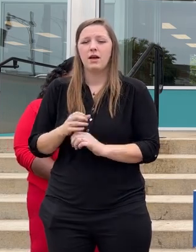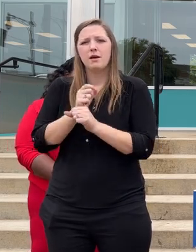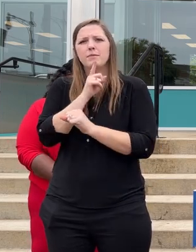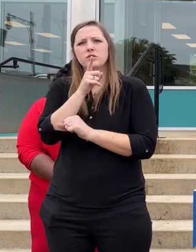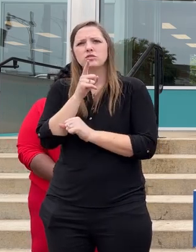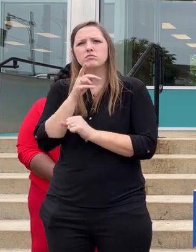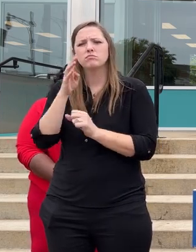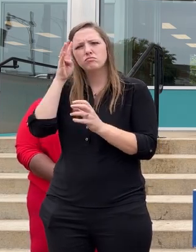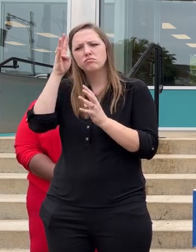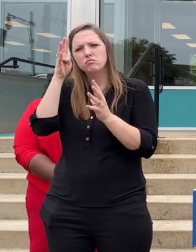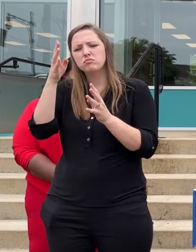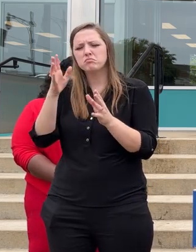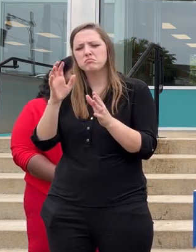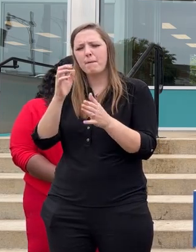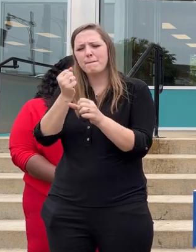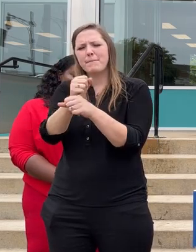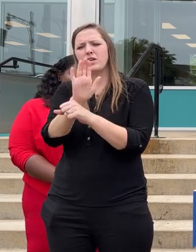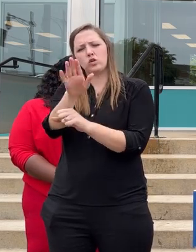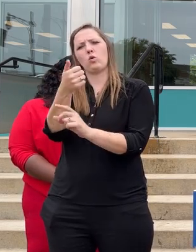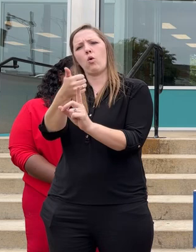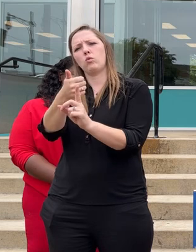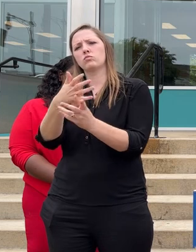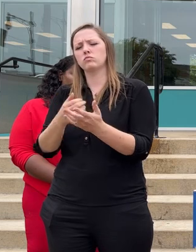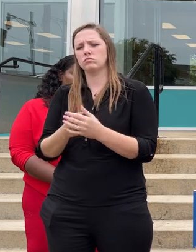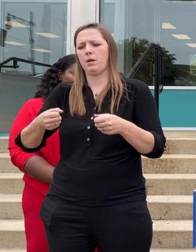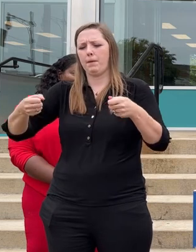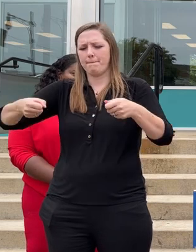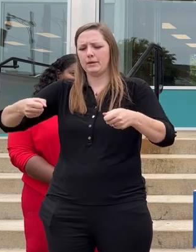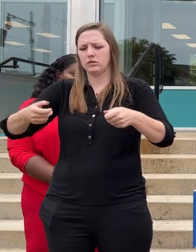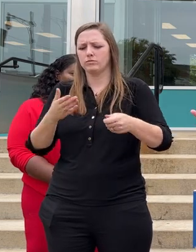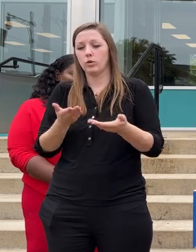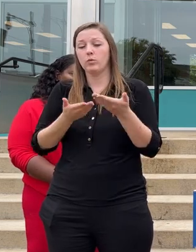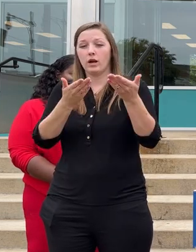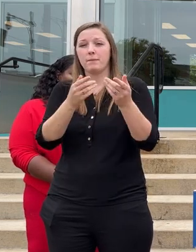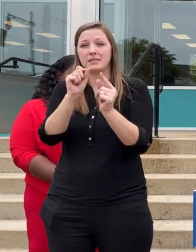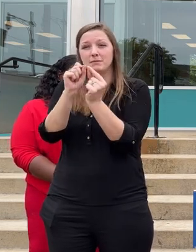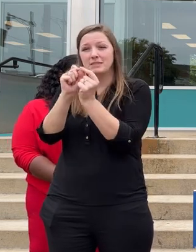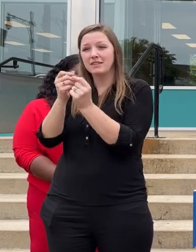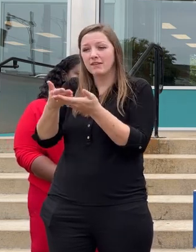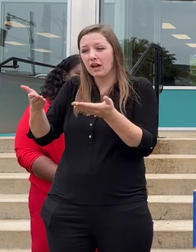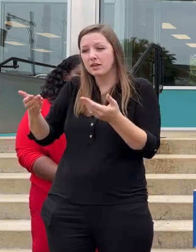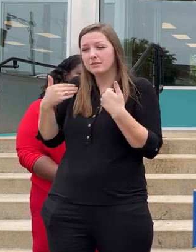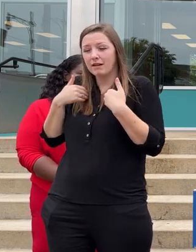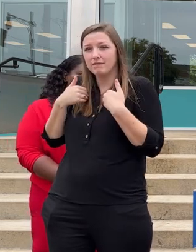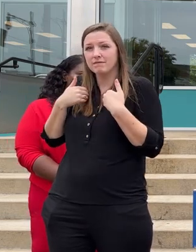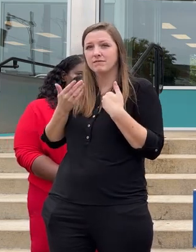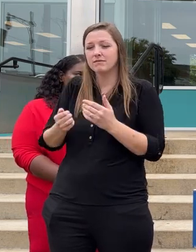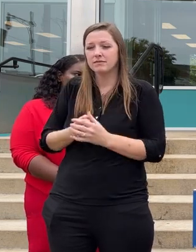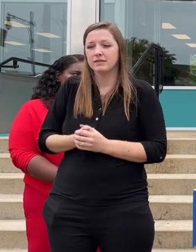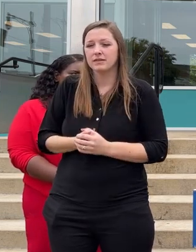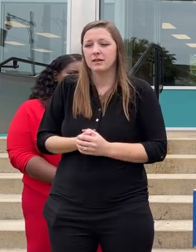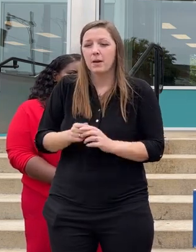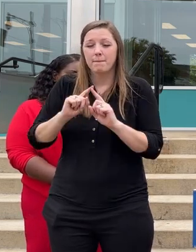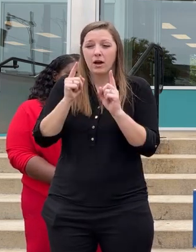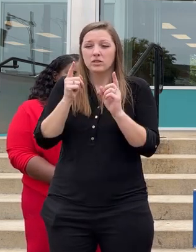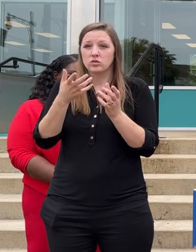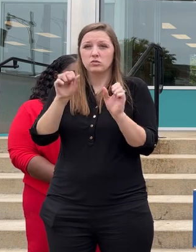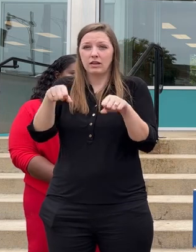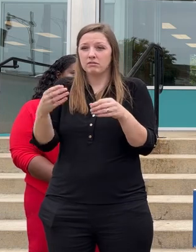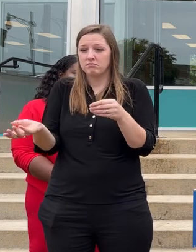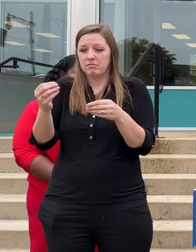you create your own. And we recommend certain items to be in it. Those are the items that we've put in our kits, but you can put anything in else